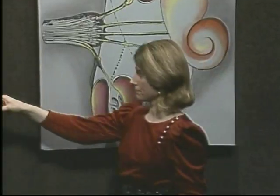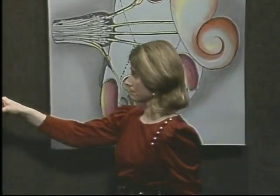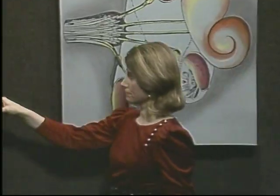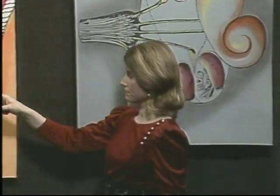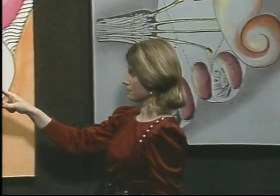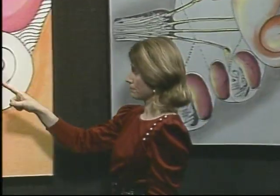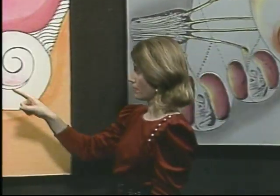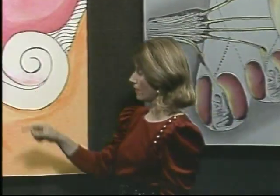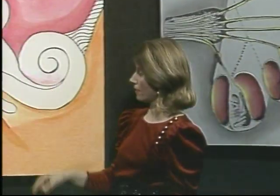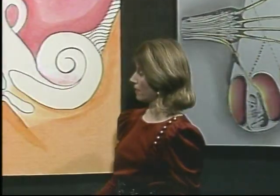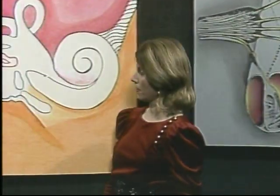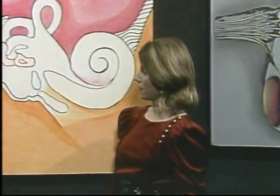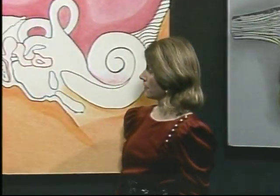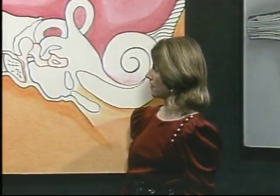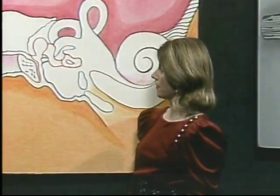diagram.